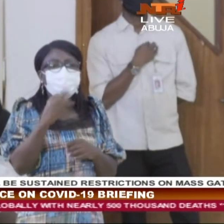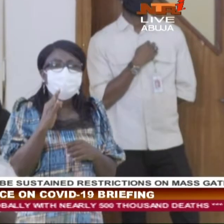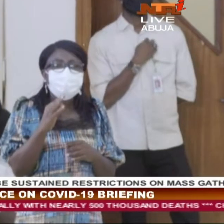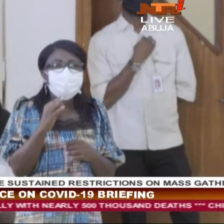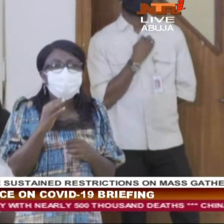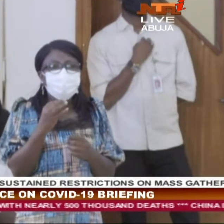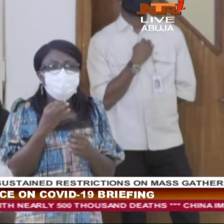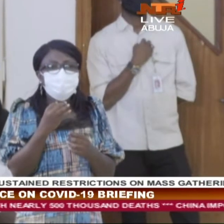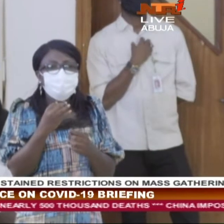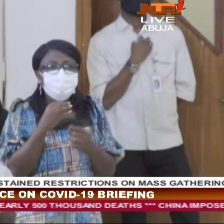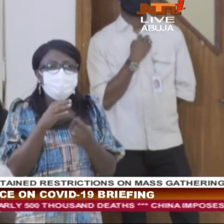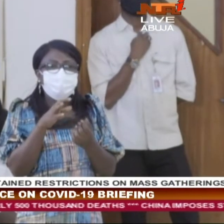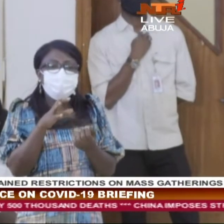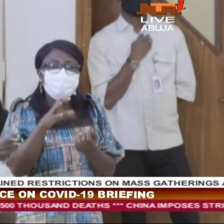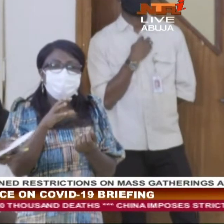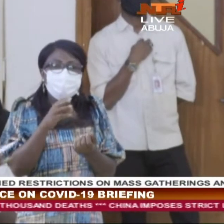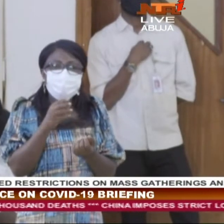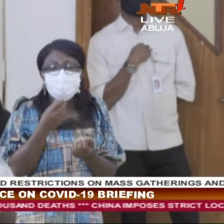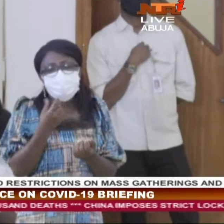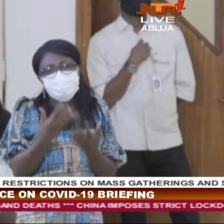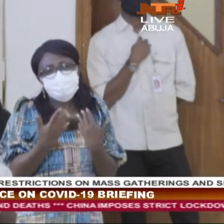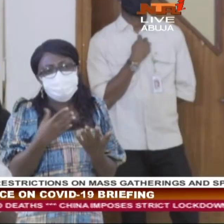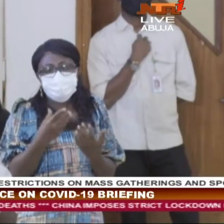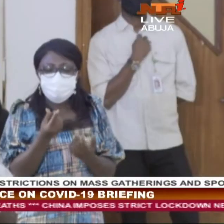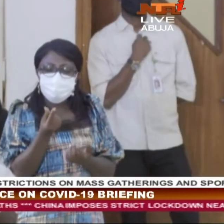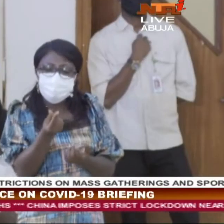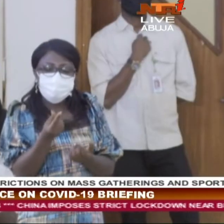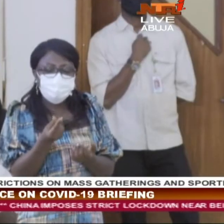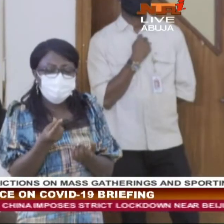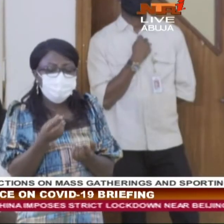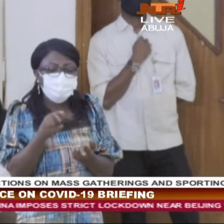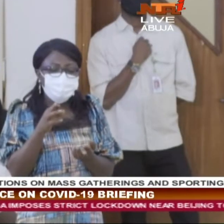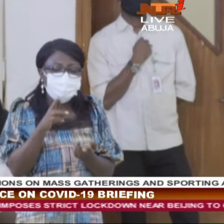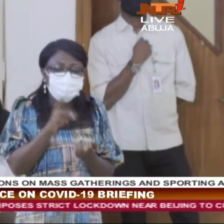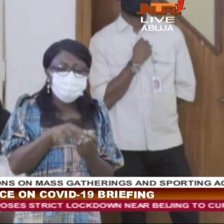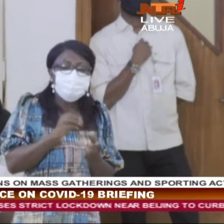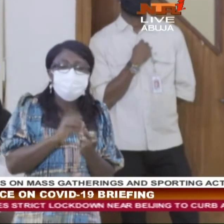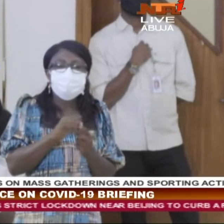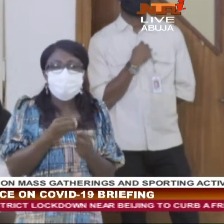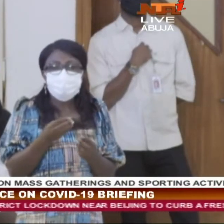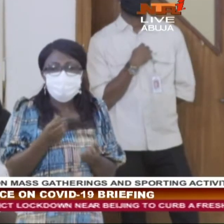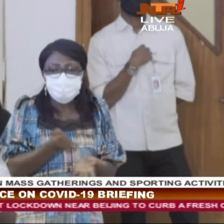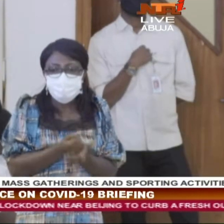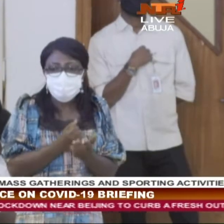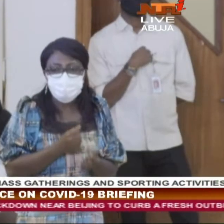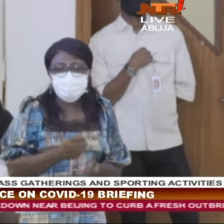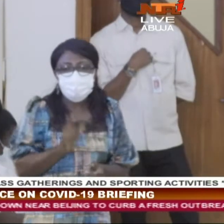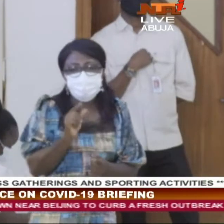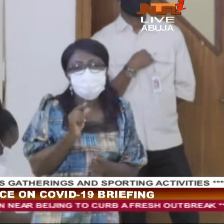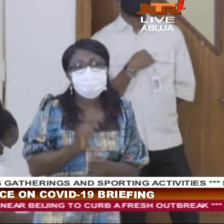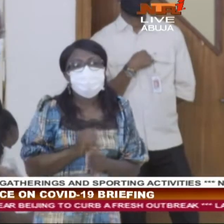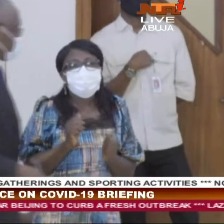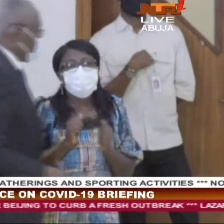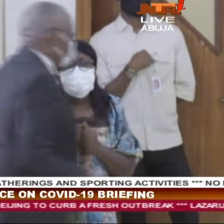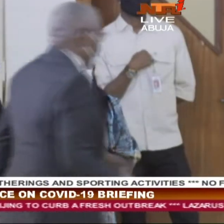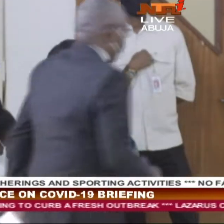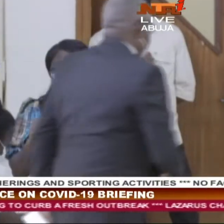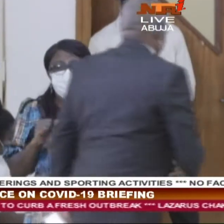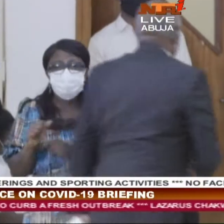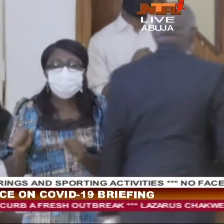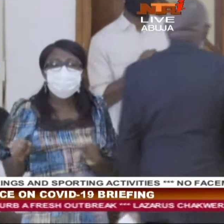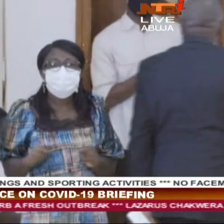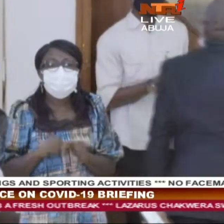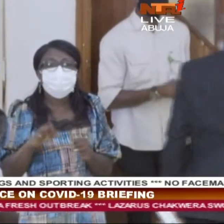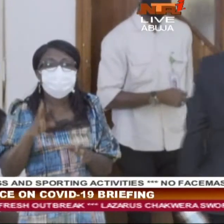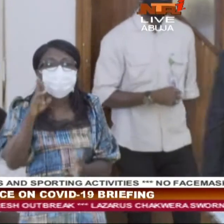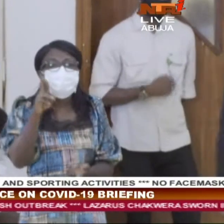to the operators and maybe some other service providers at the airport with the aim of reducing